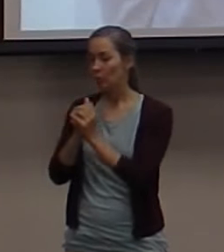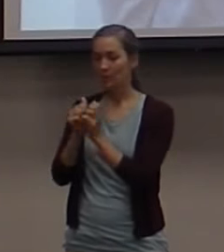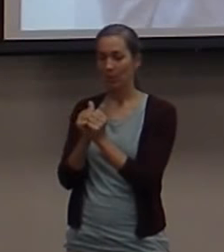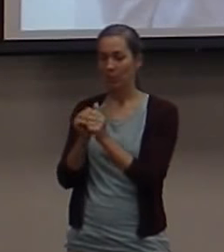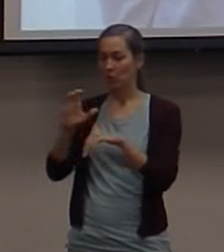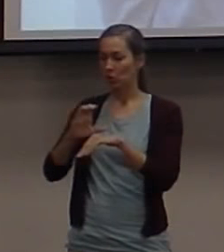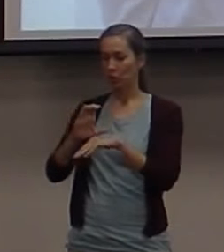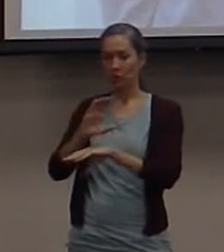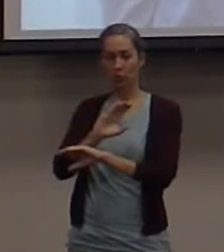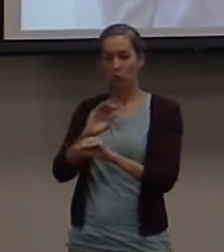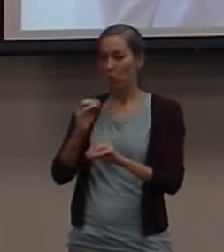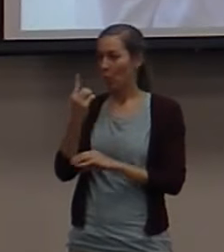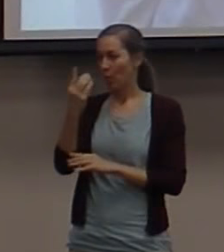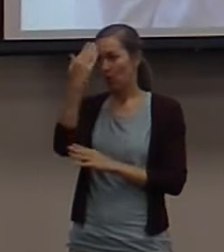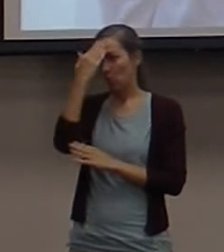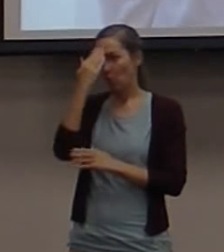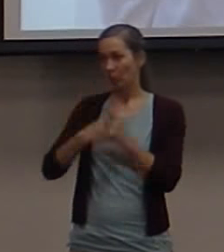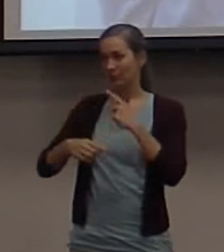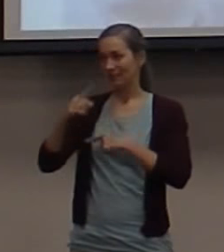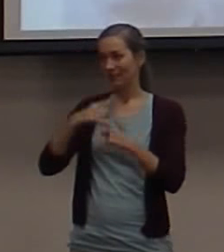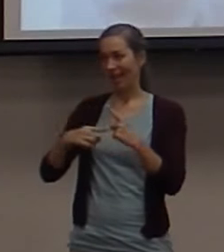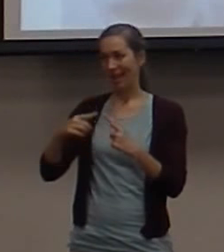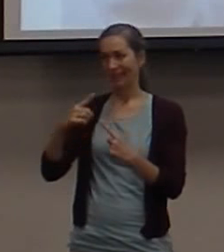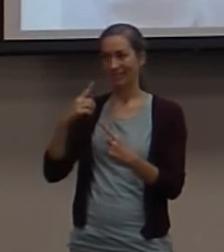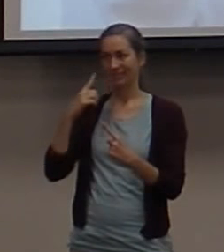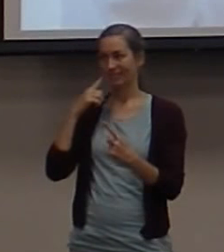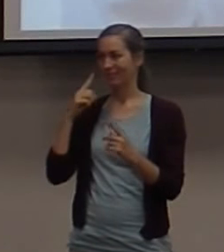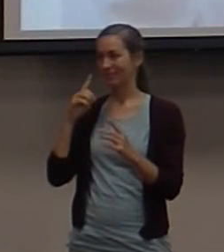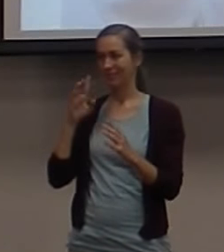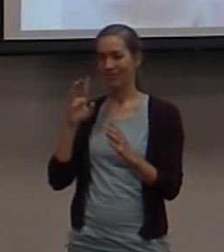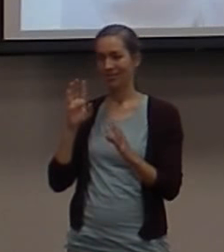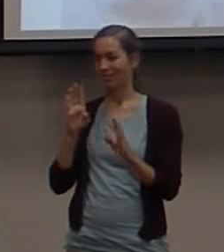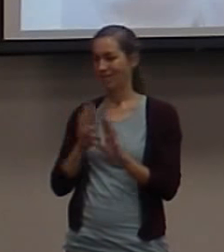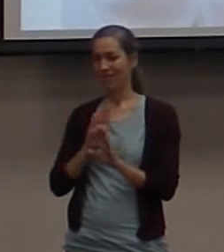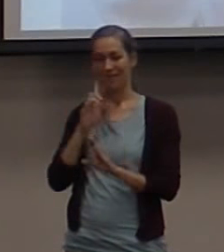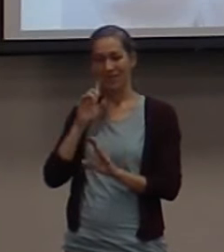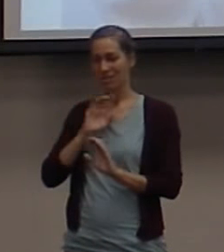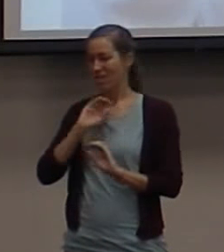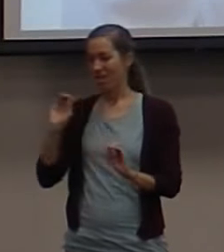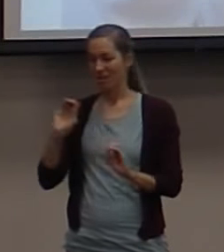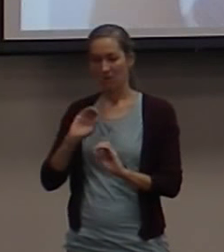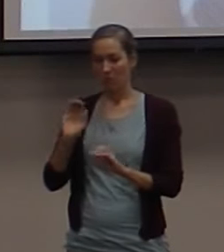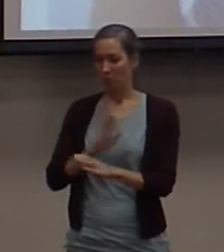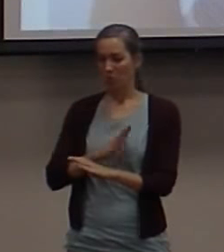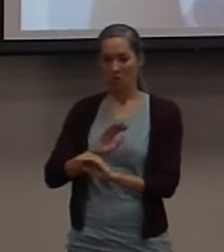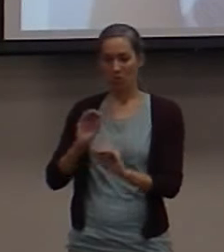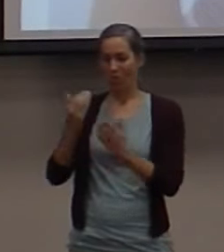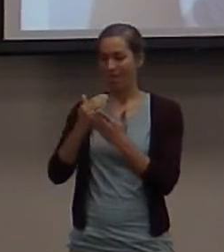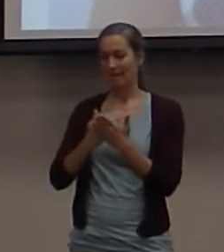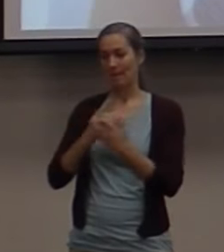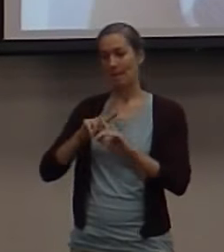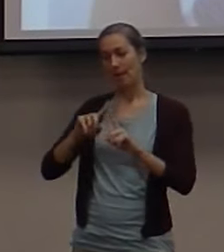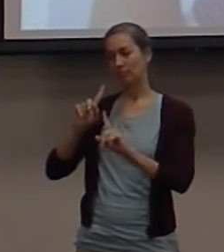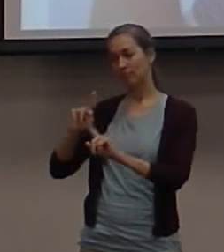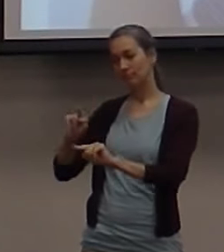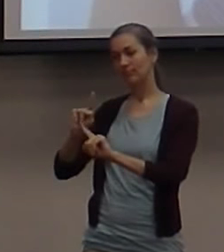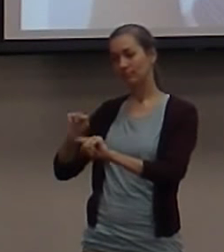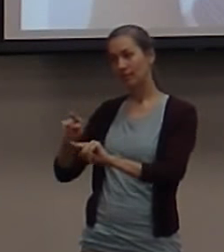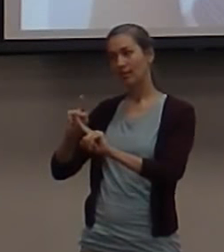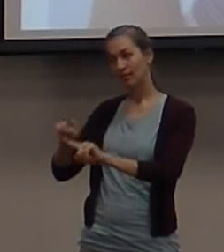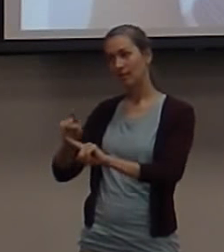where nobody knows sign language. She hears nothing. She doesn't hear any songs, doesn't hear any lessons, but she comes faithfully. So